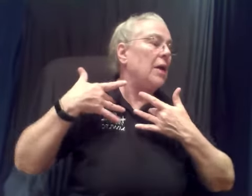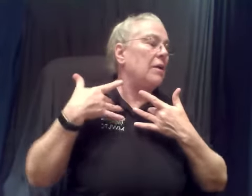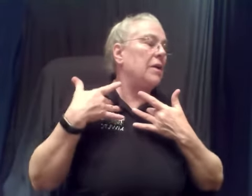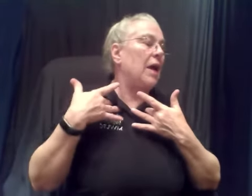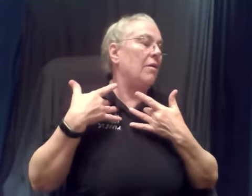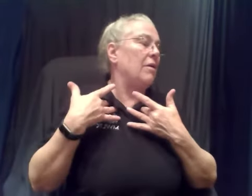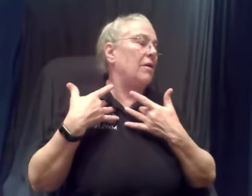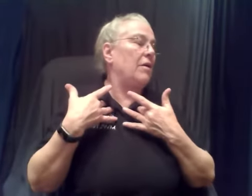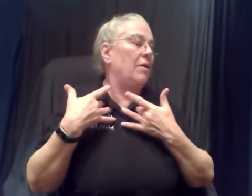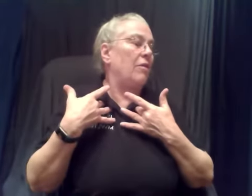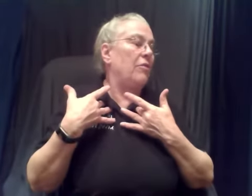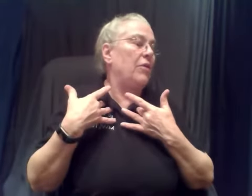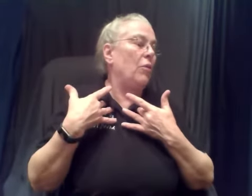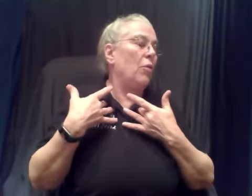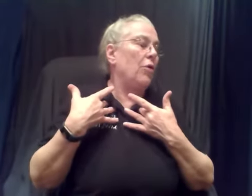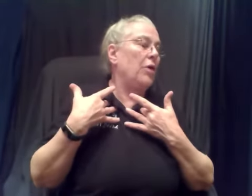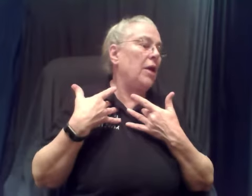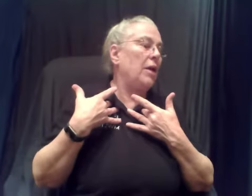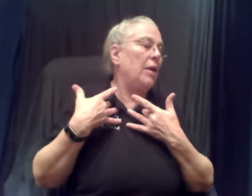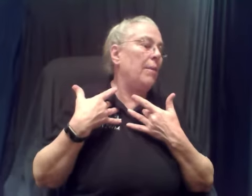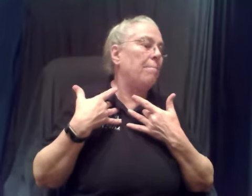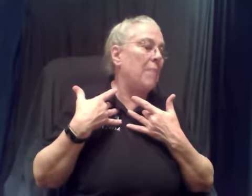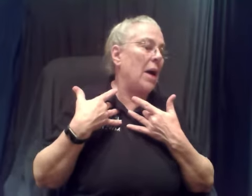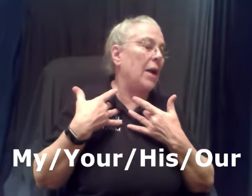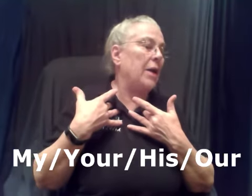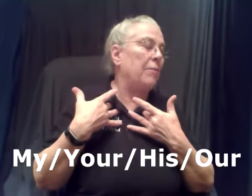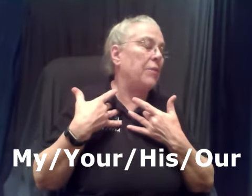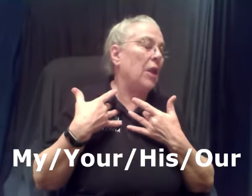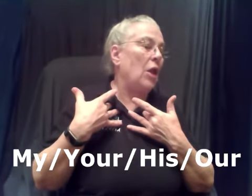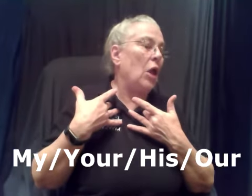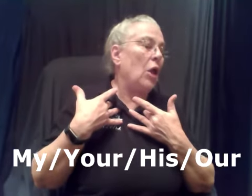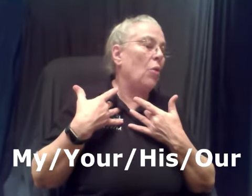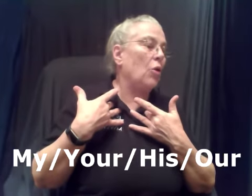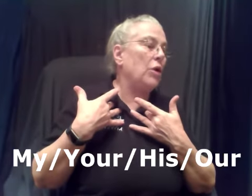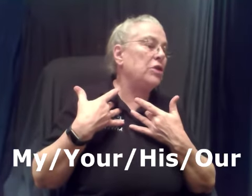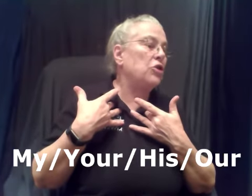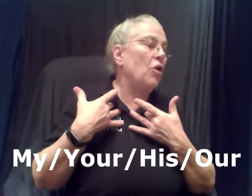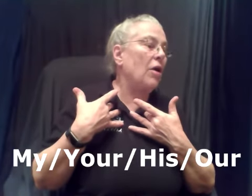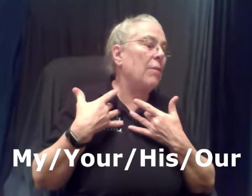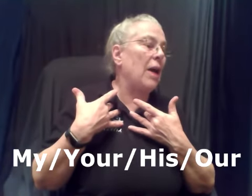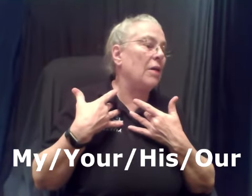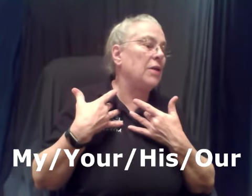Now, the word my, we're going to talk about